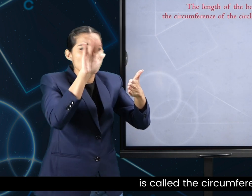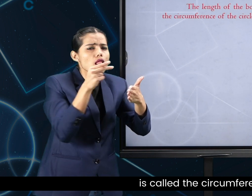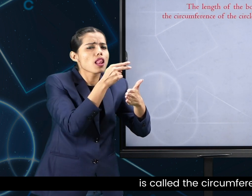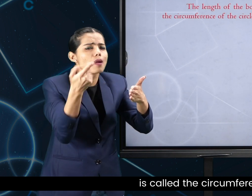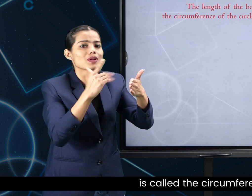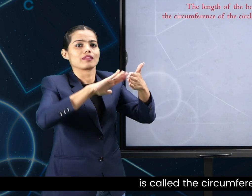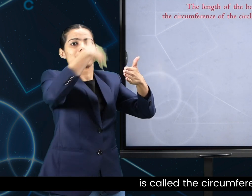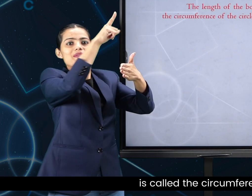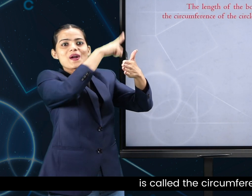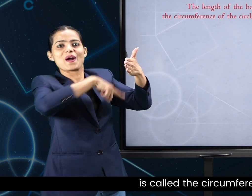circle.